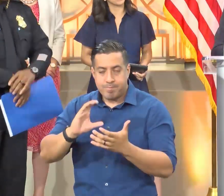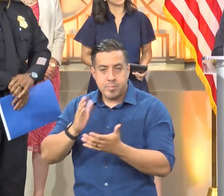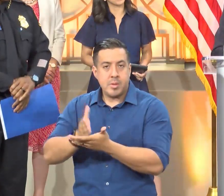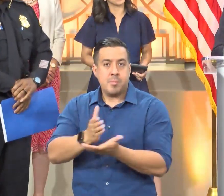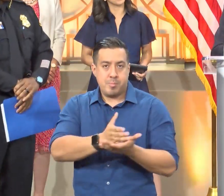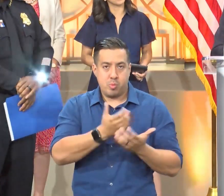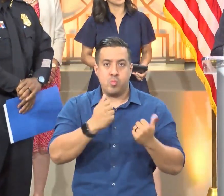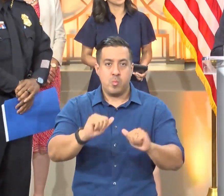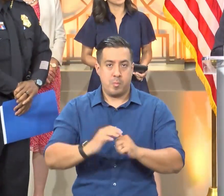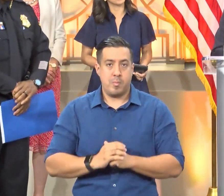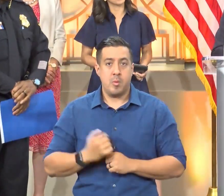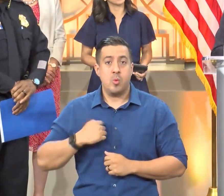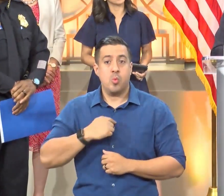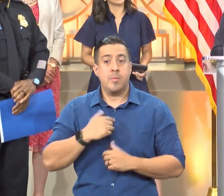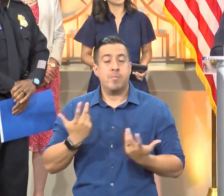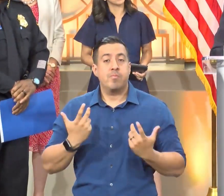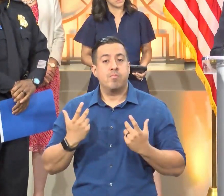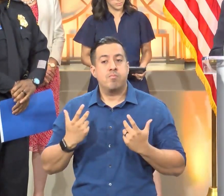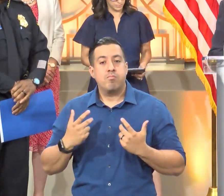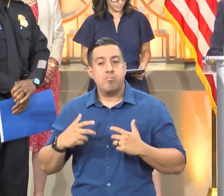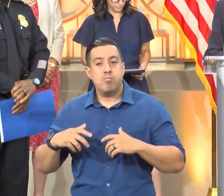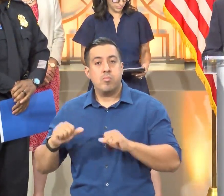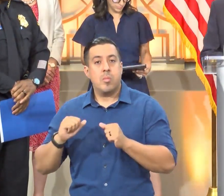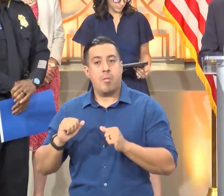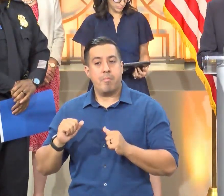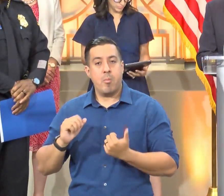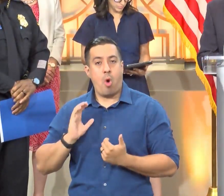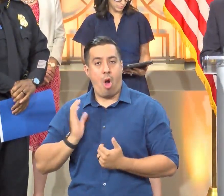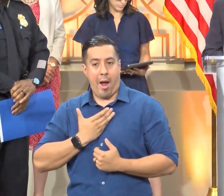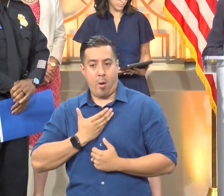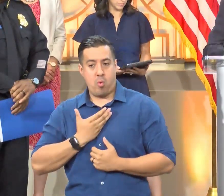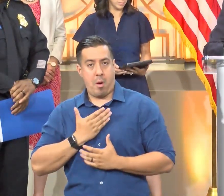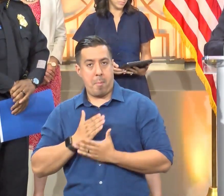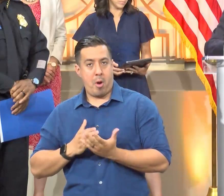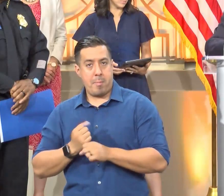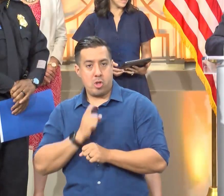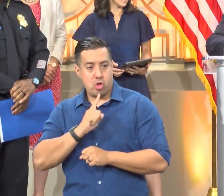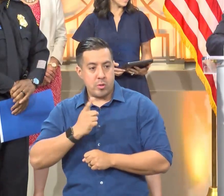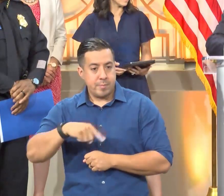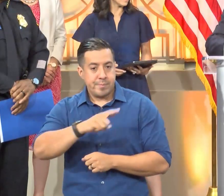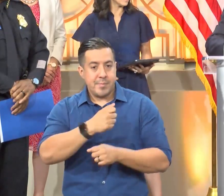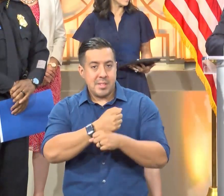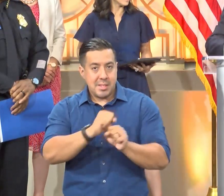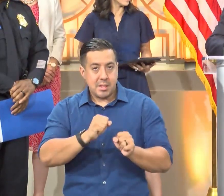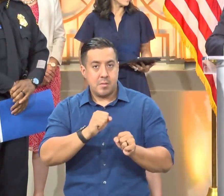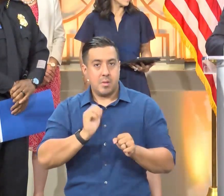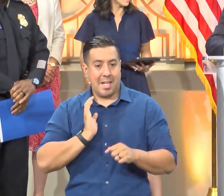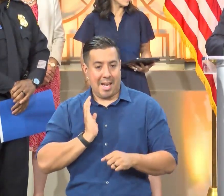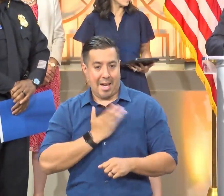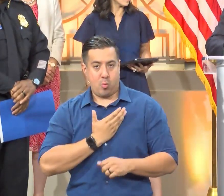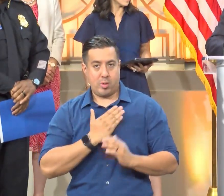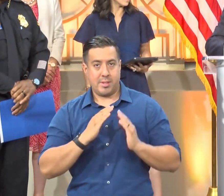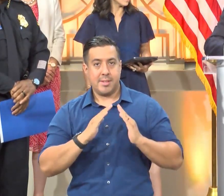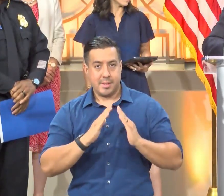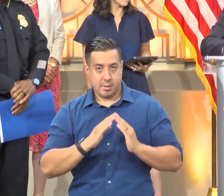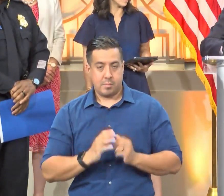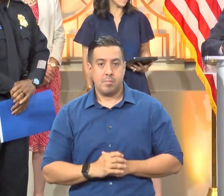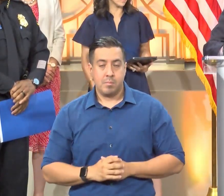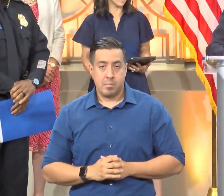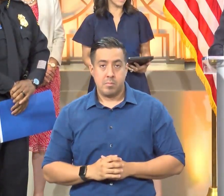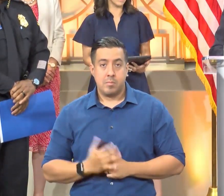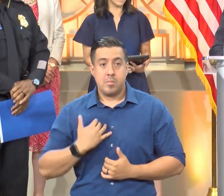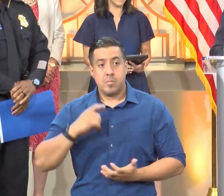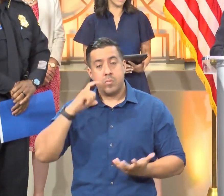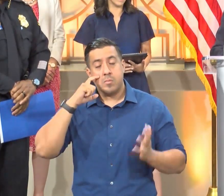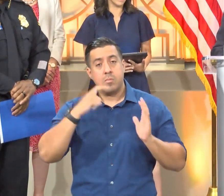and taking the initiative to do our part in keeping people safe within our city. I want to certainly acknowledge